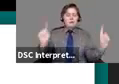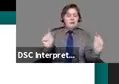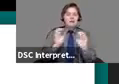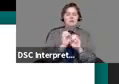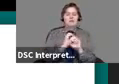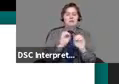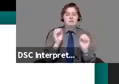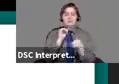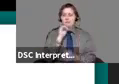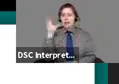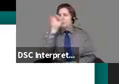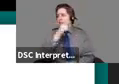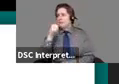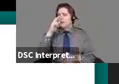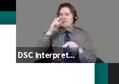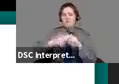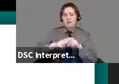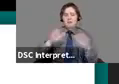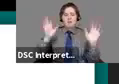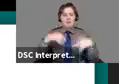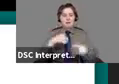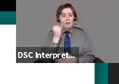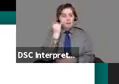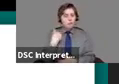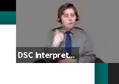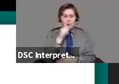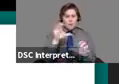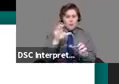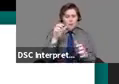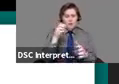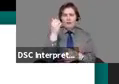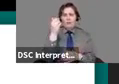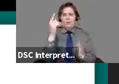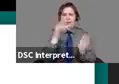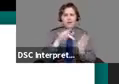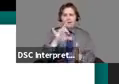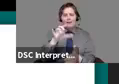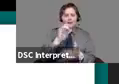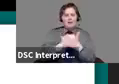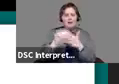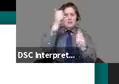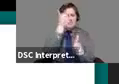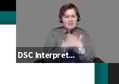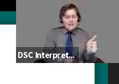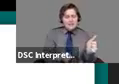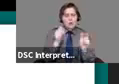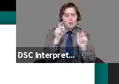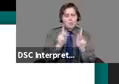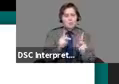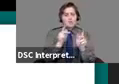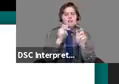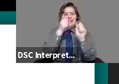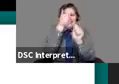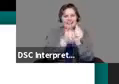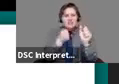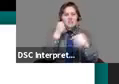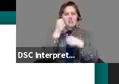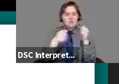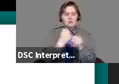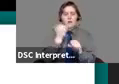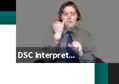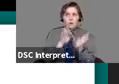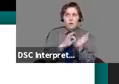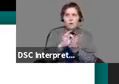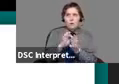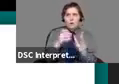folks and all that fun stuff. And so, you know, if we don't do this, it's $1,800 per person per year. So when you start calculating